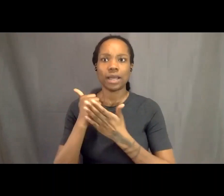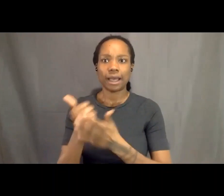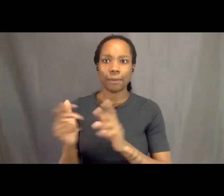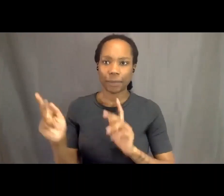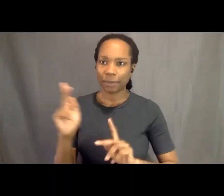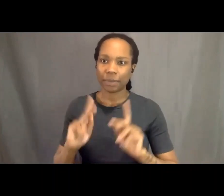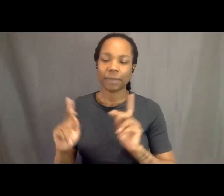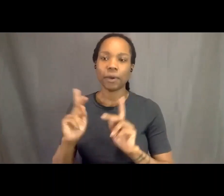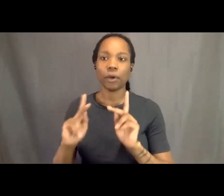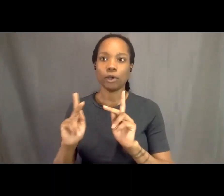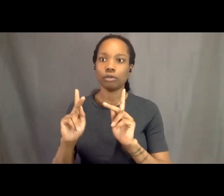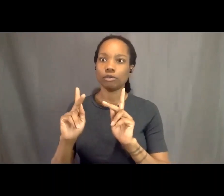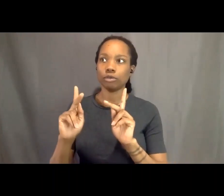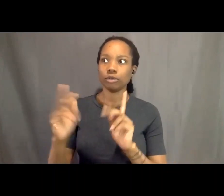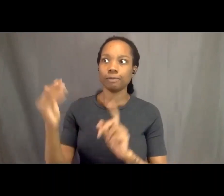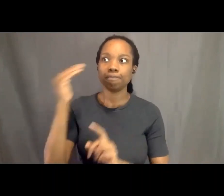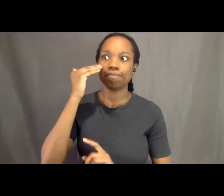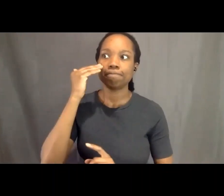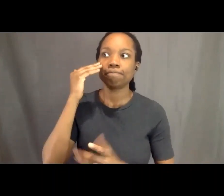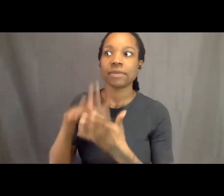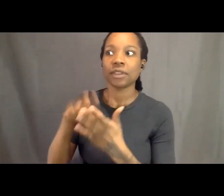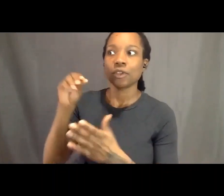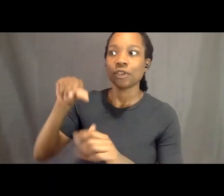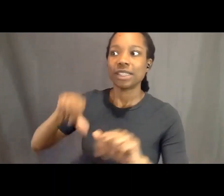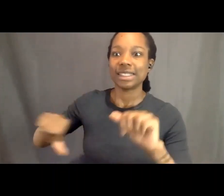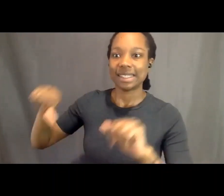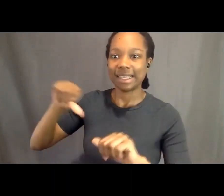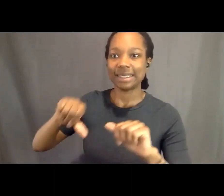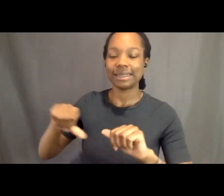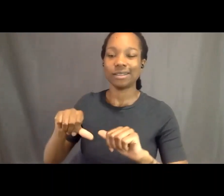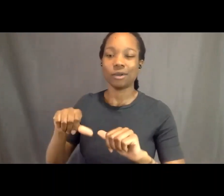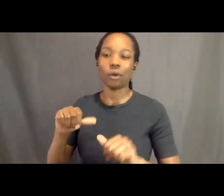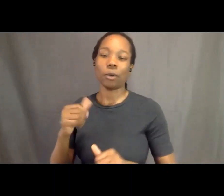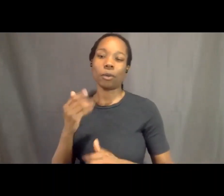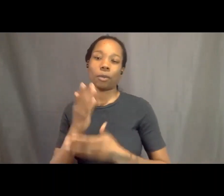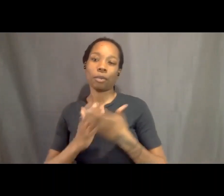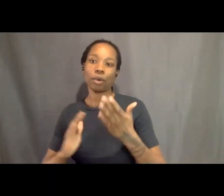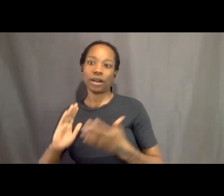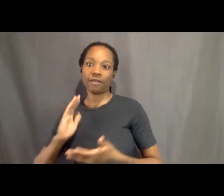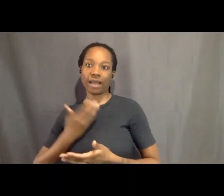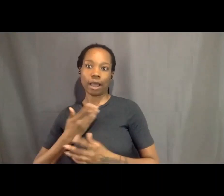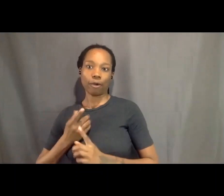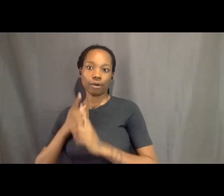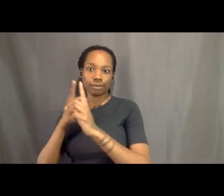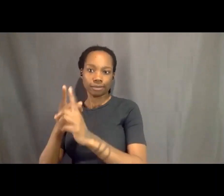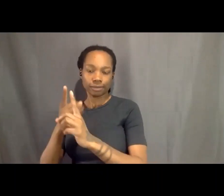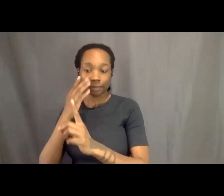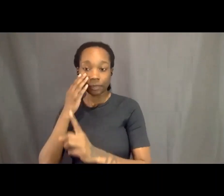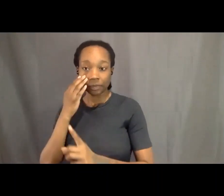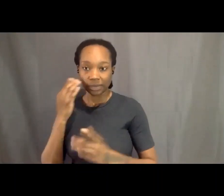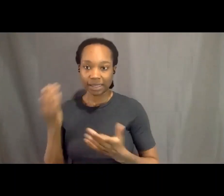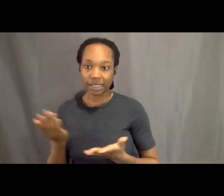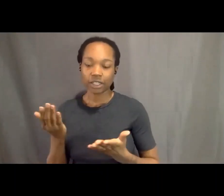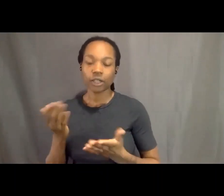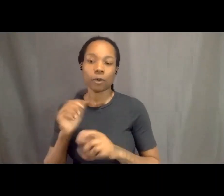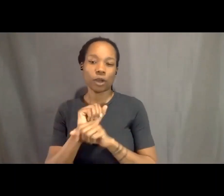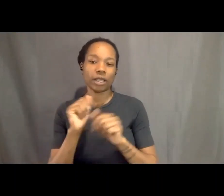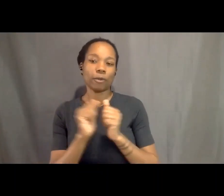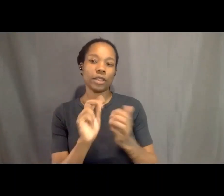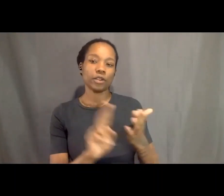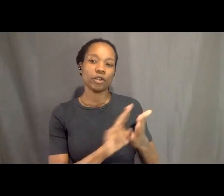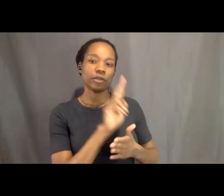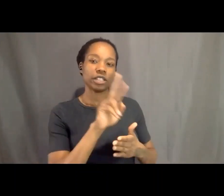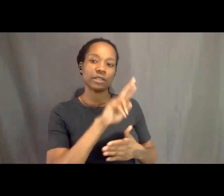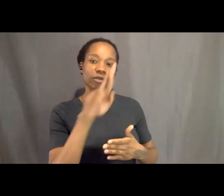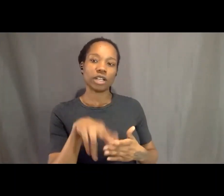Ground has done, working with University of Rochester and the Vaccine Hub, is to